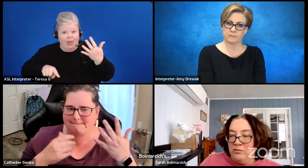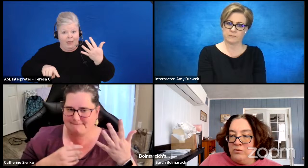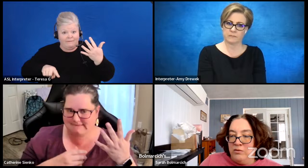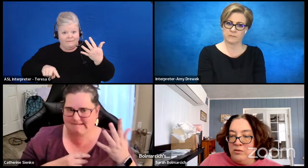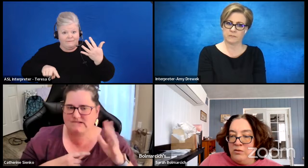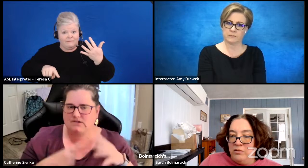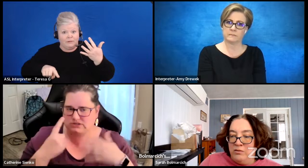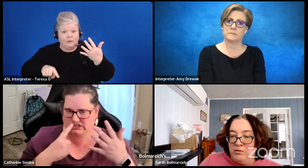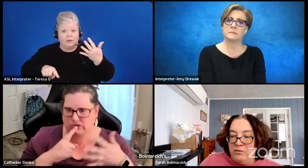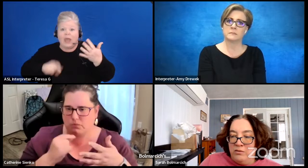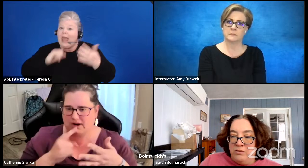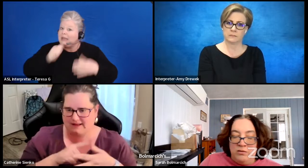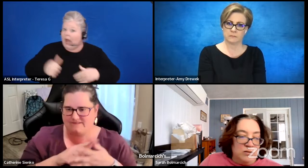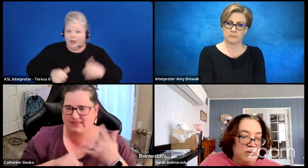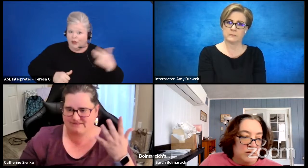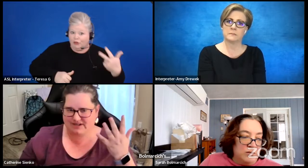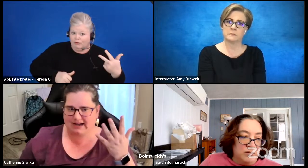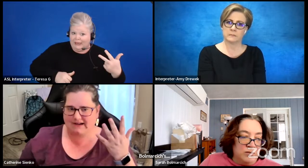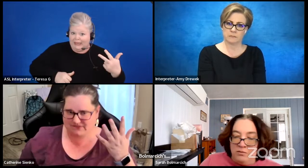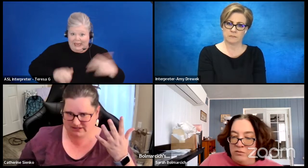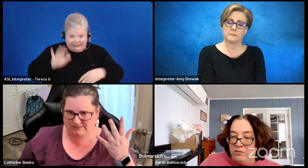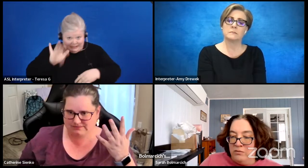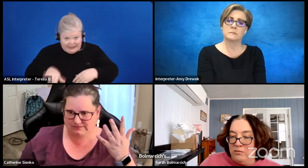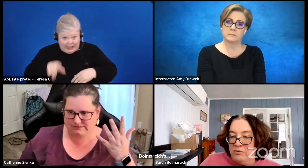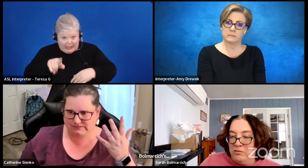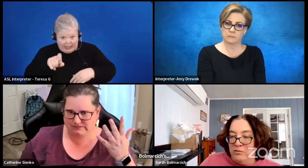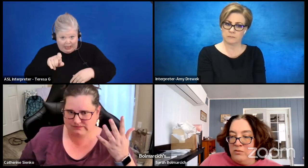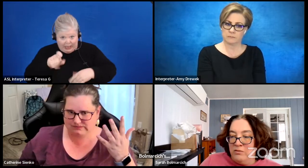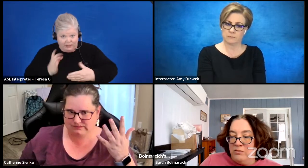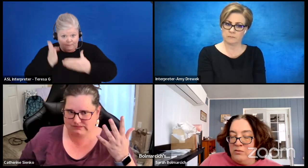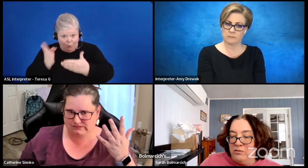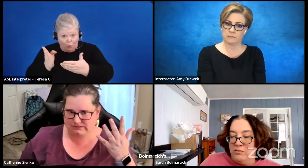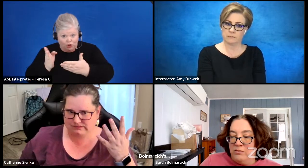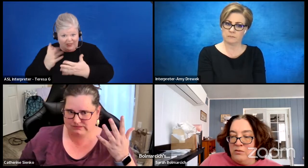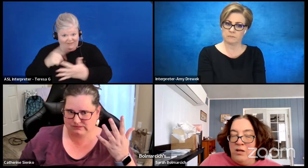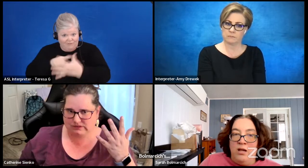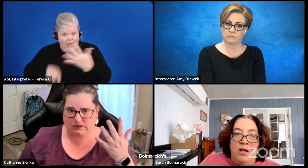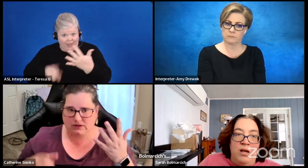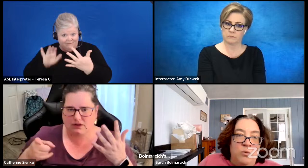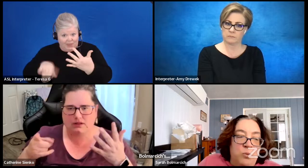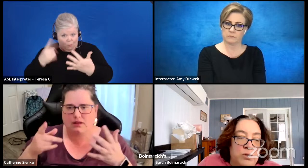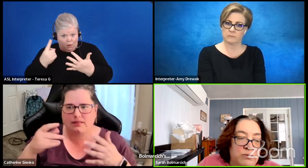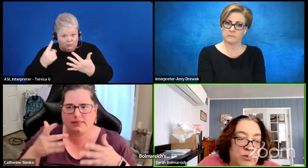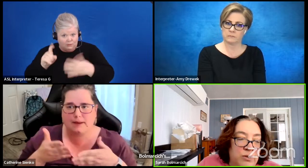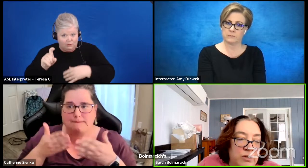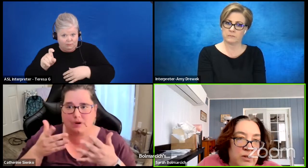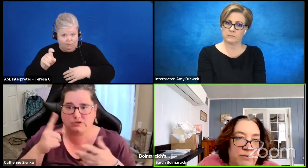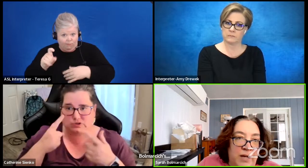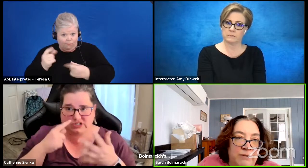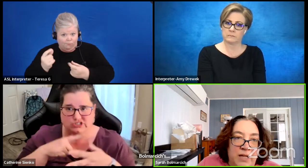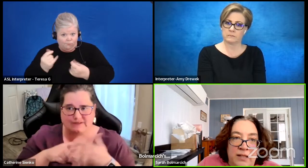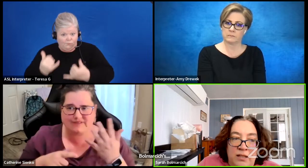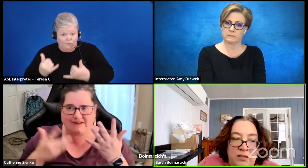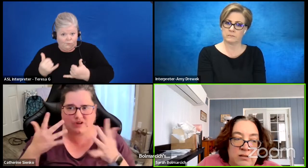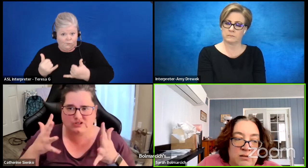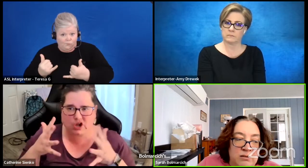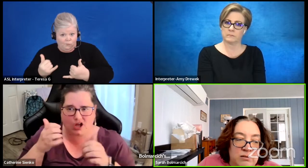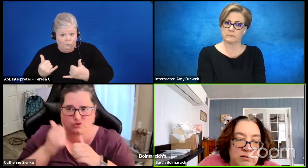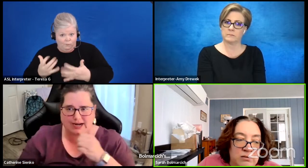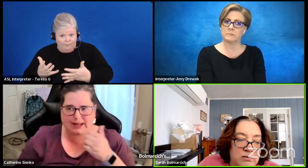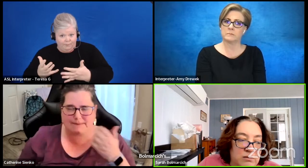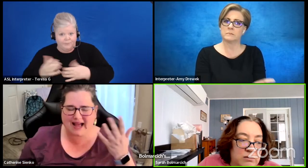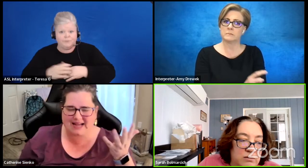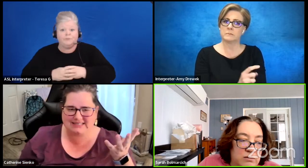the 3? Is that the motion you're voting on right now? We're My voting on the understanding 5